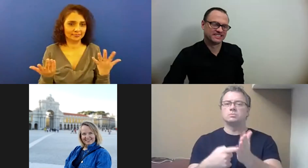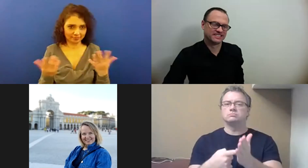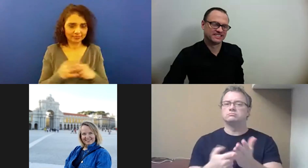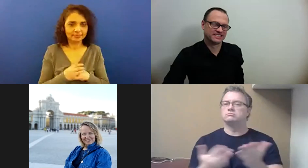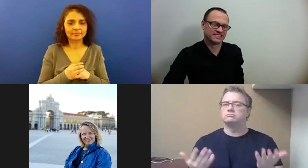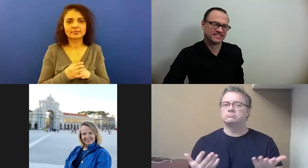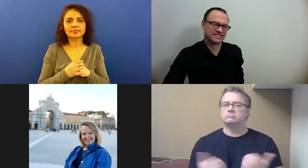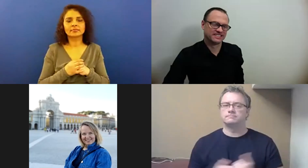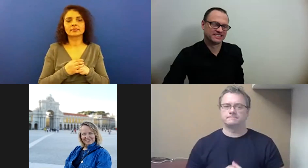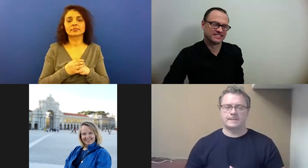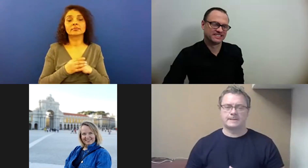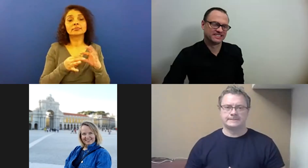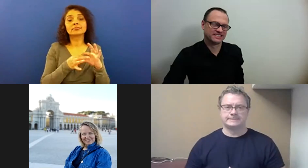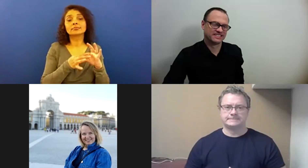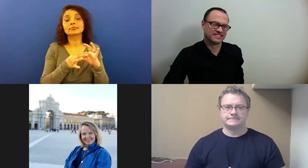documentary.